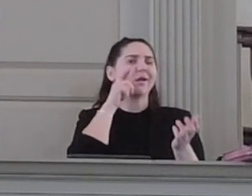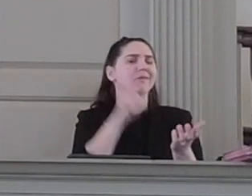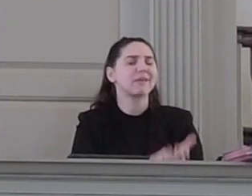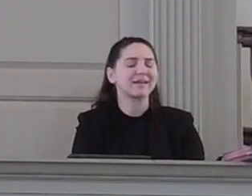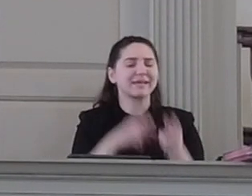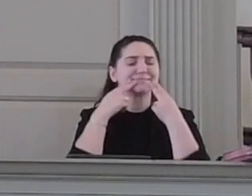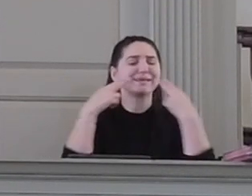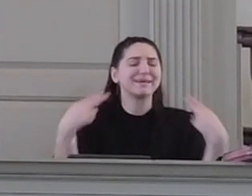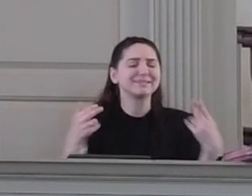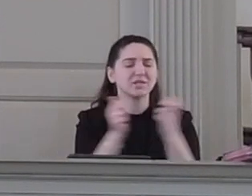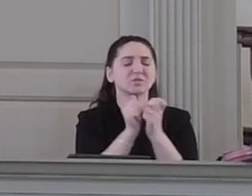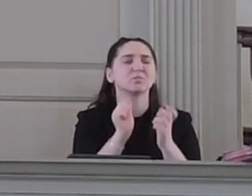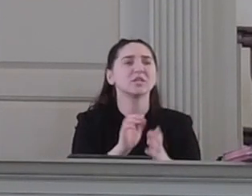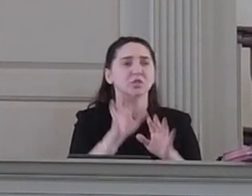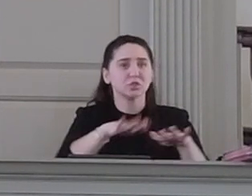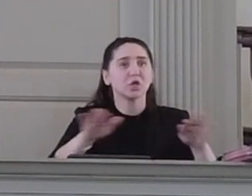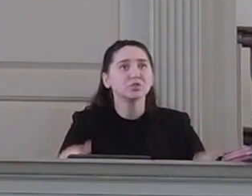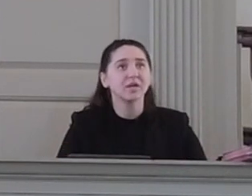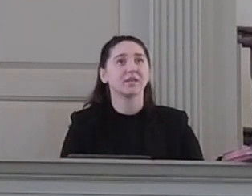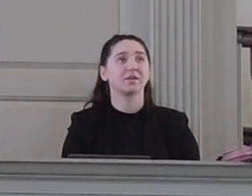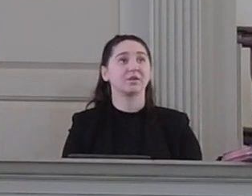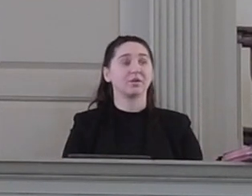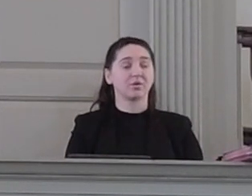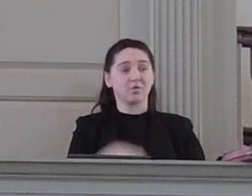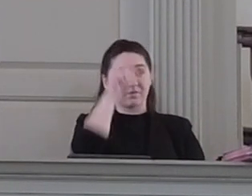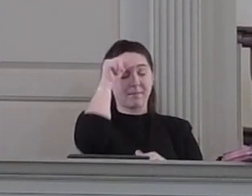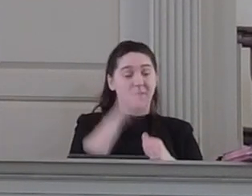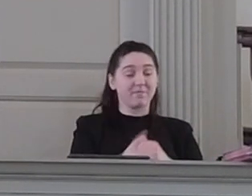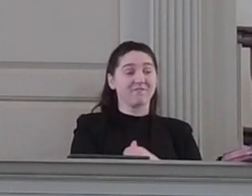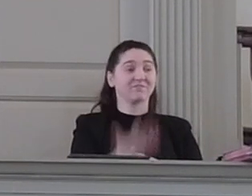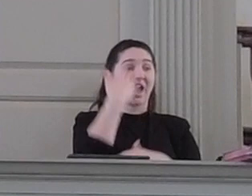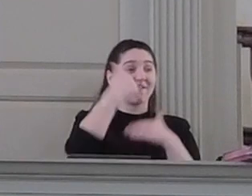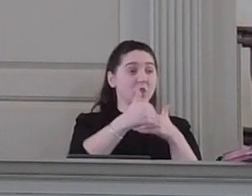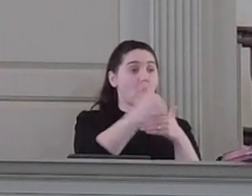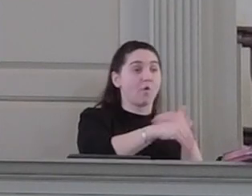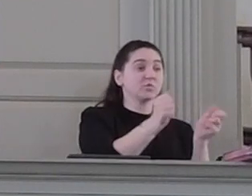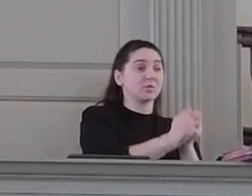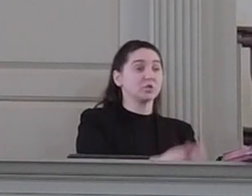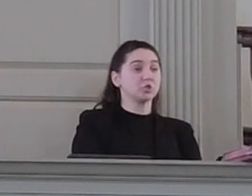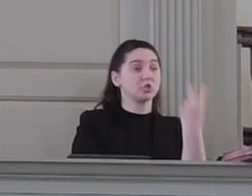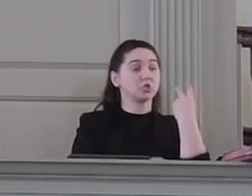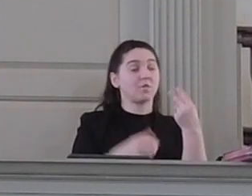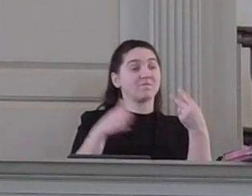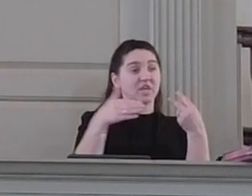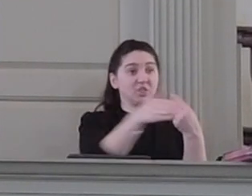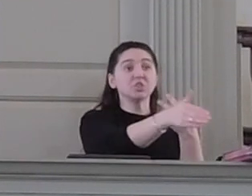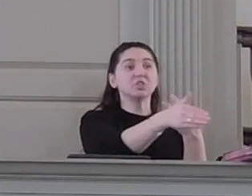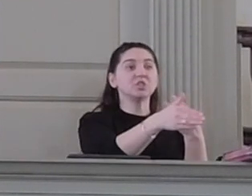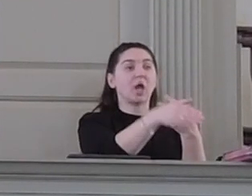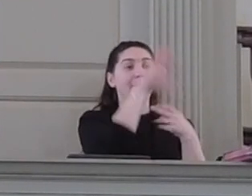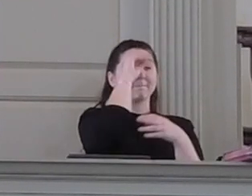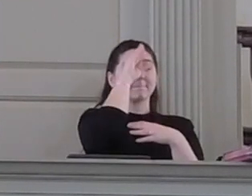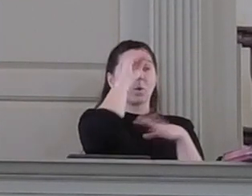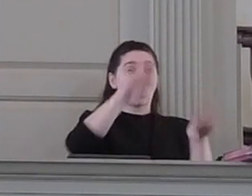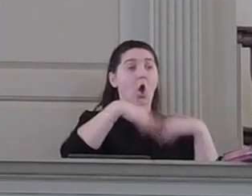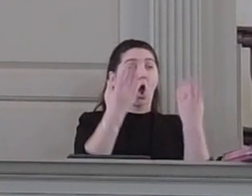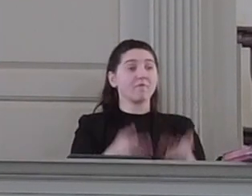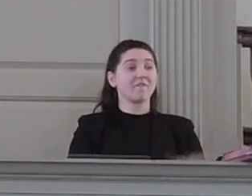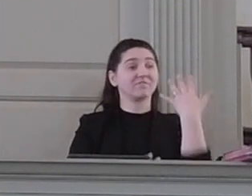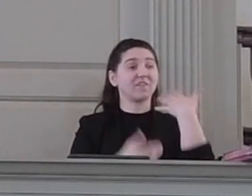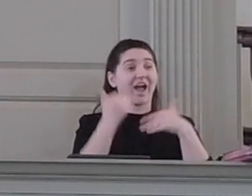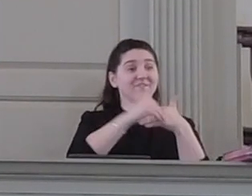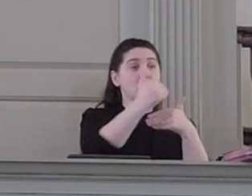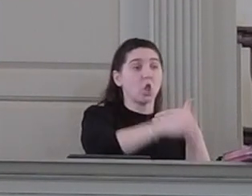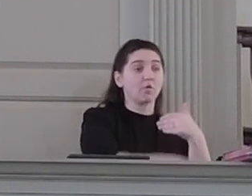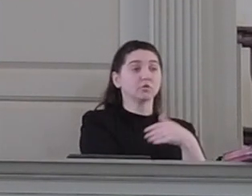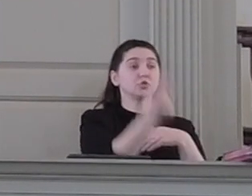their adoration. After all, remember the 5 loaves and the 2 fishes? Where did those come from? It was a boy who offered those to help feed